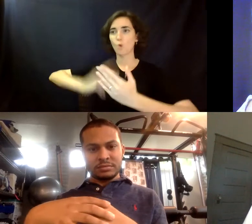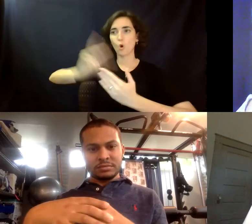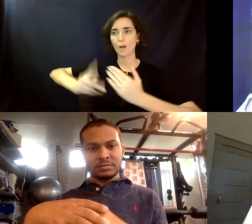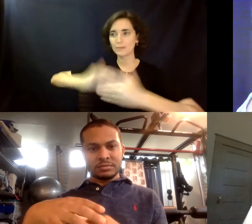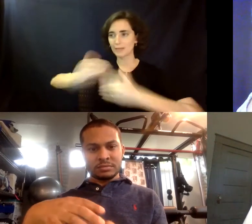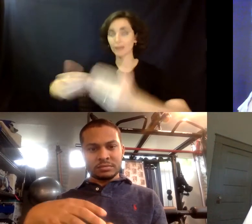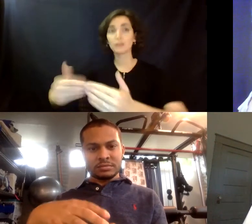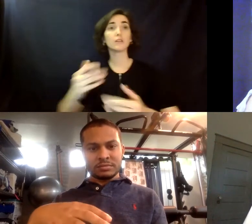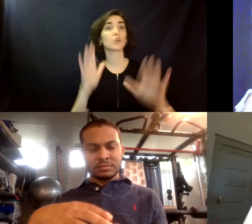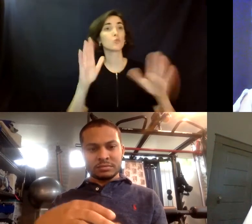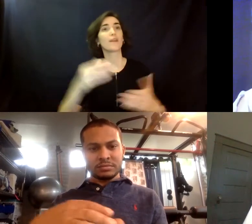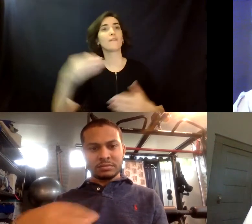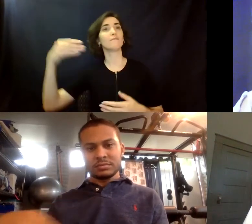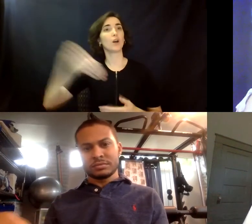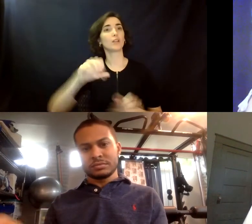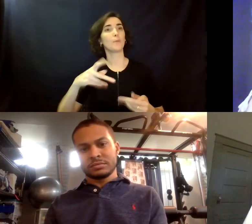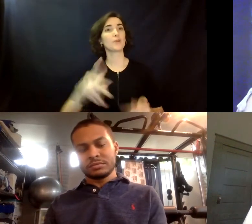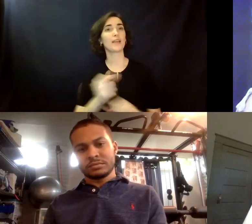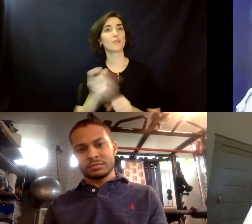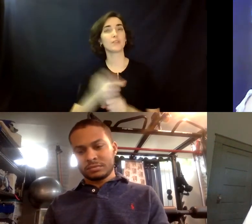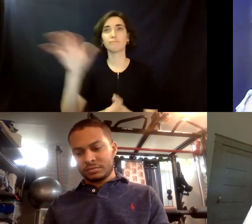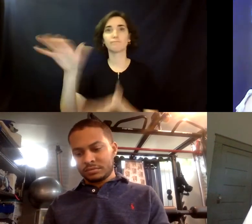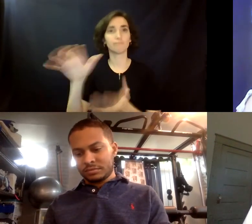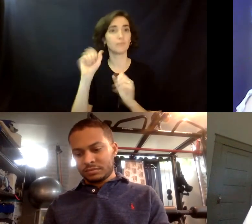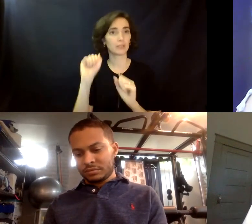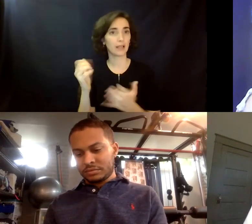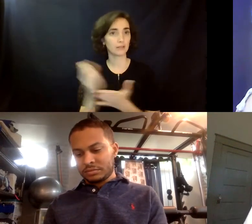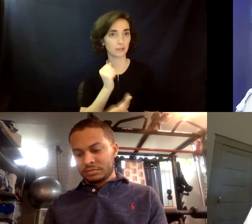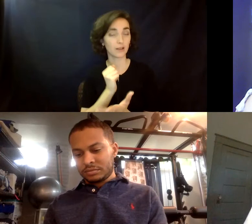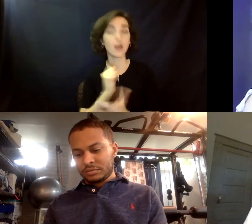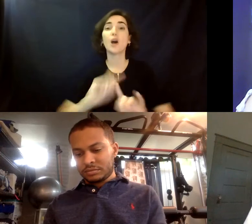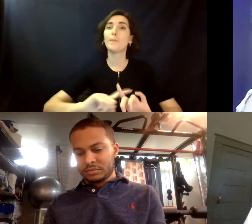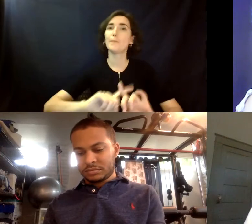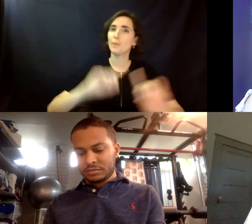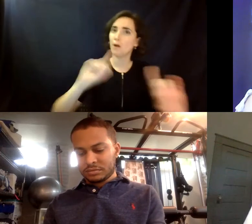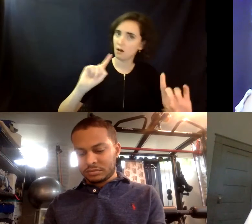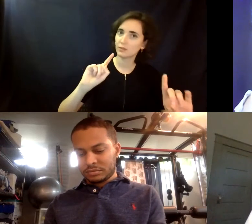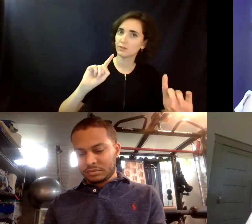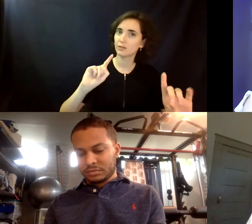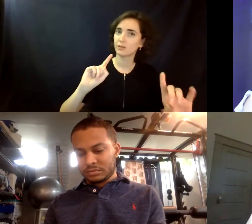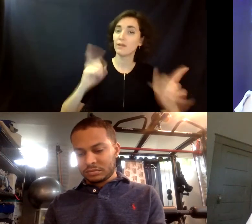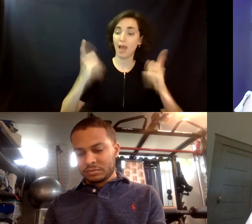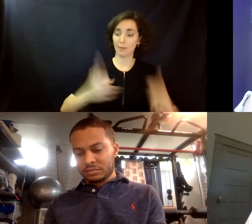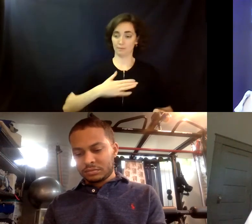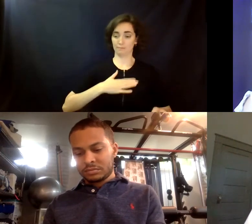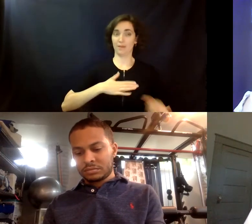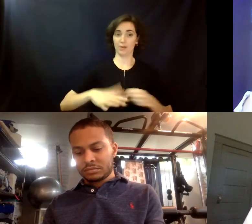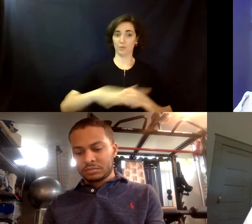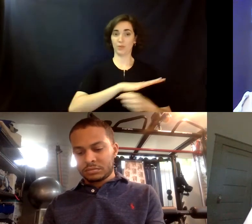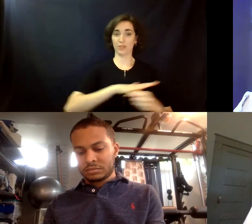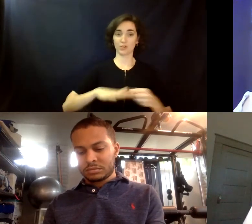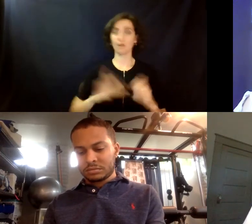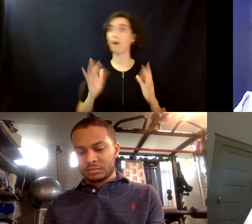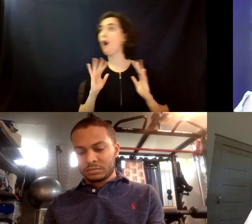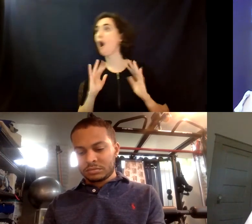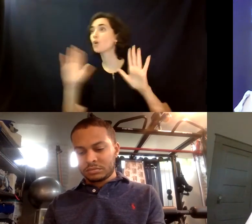out on an annual basis. However, you may find yourselves like we did in our region where, great, is an awesome